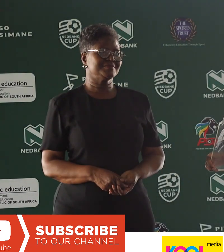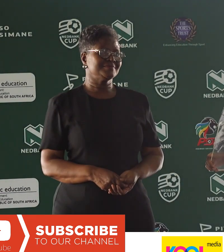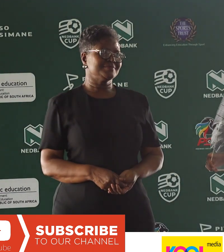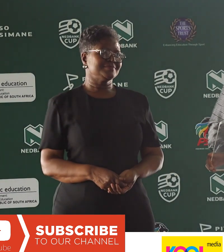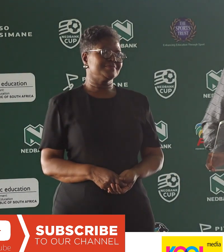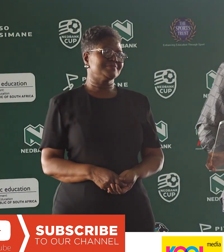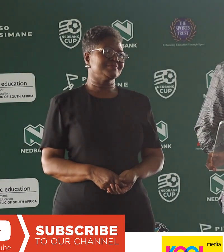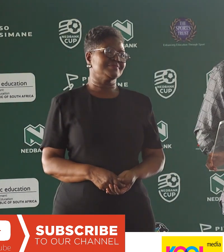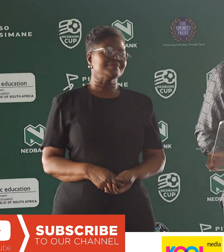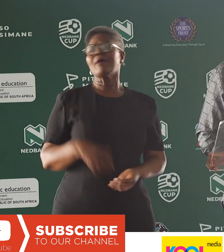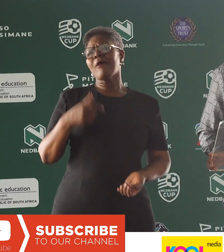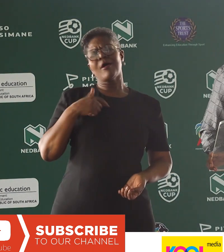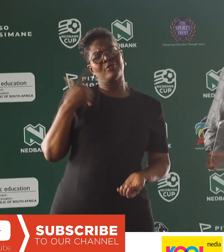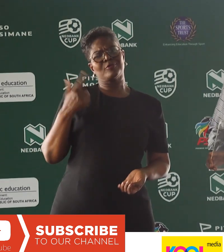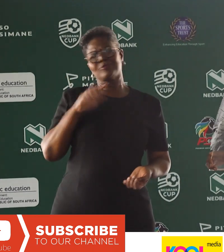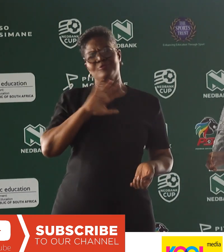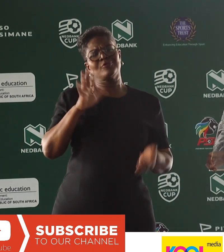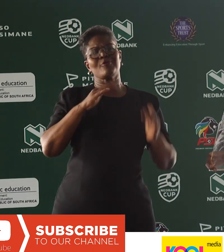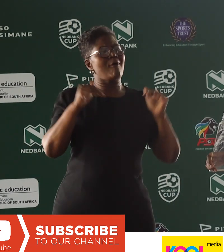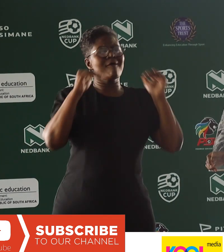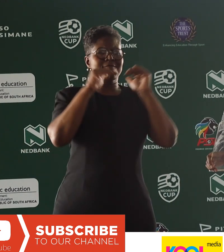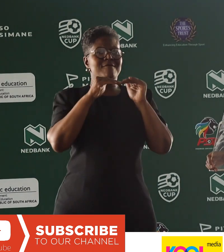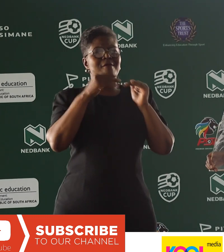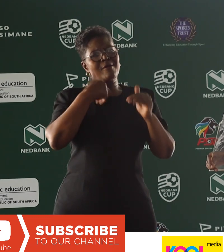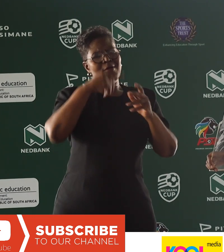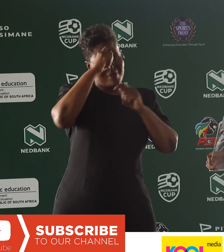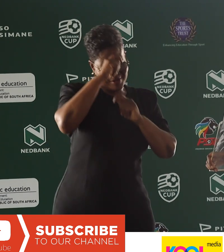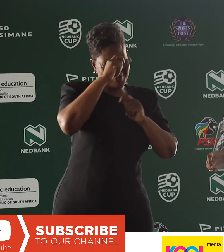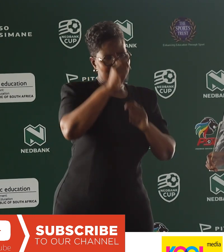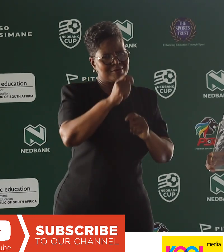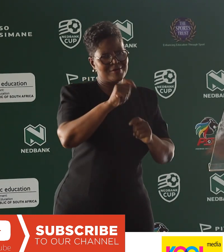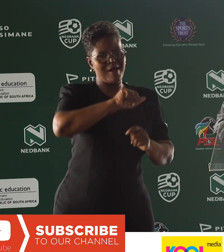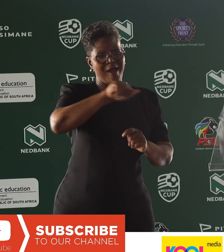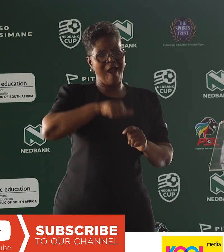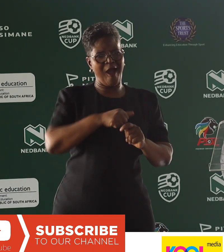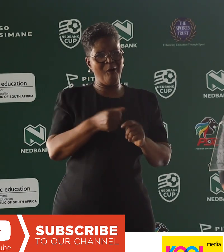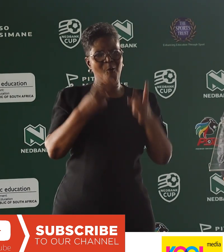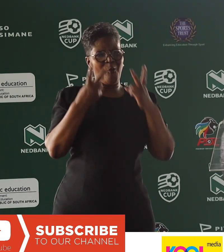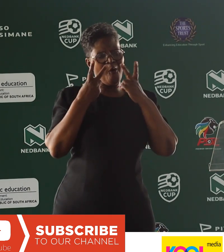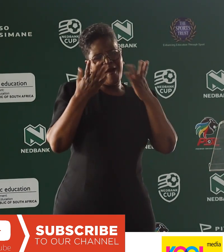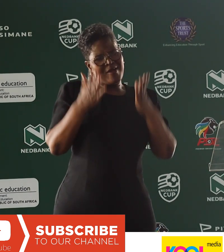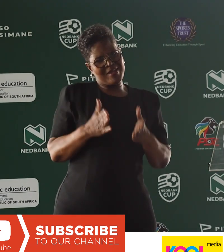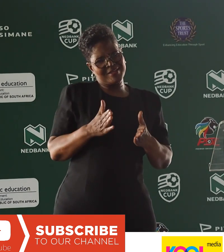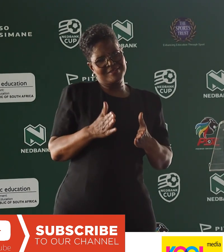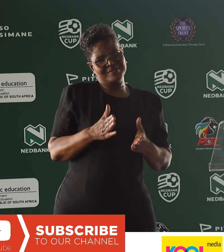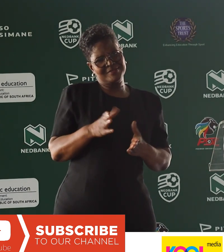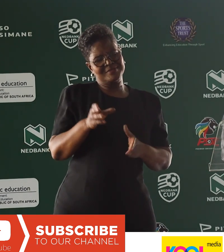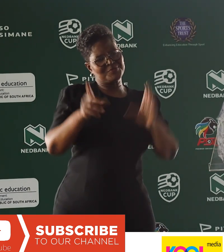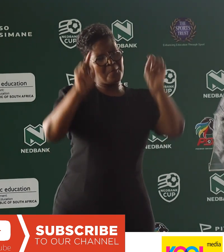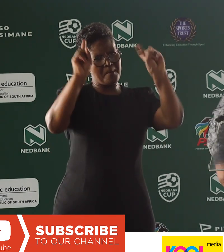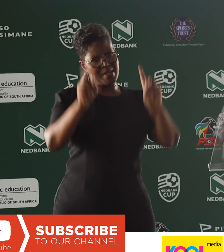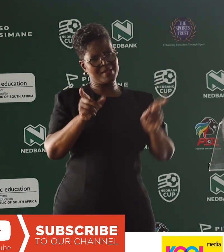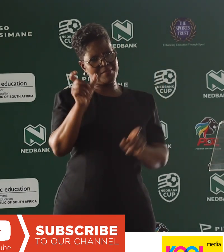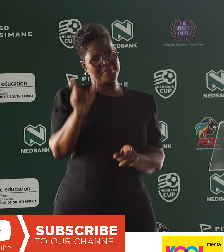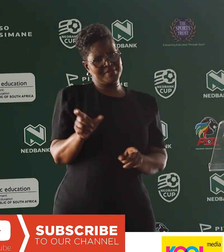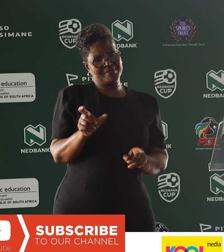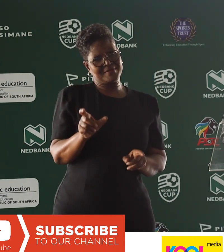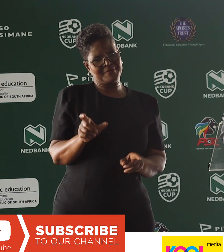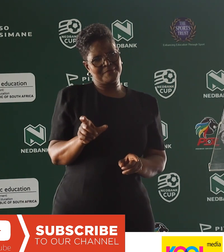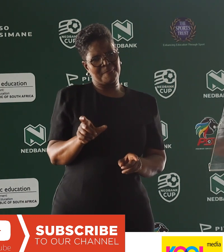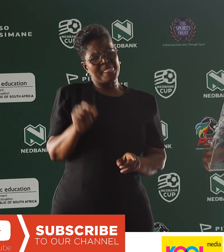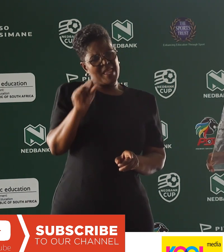And I think it would be unfair of me if I do not recognize our guest of honor who brought us here. And I'll just